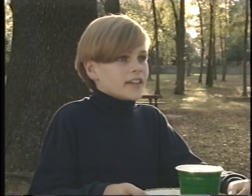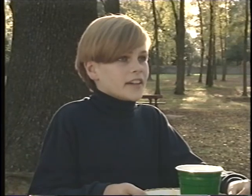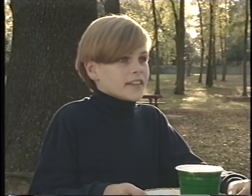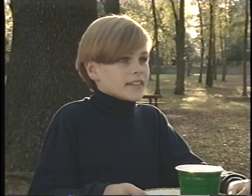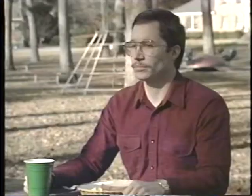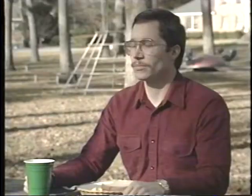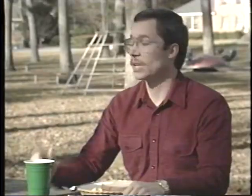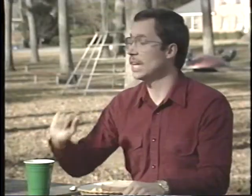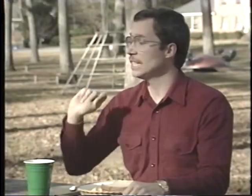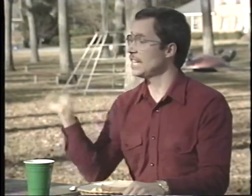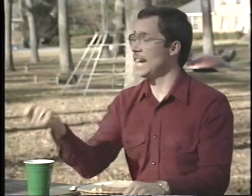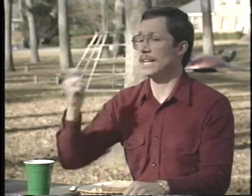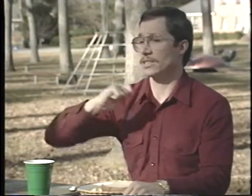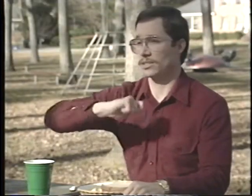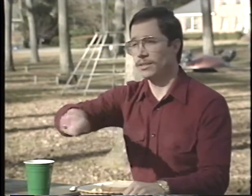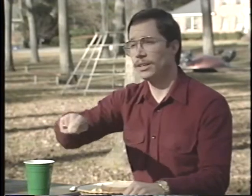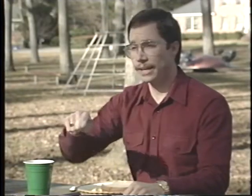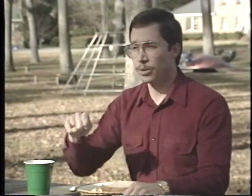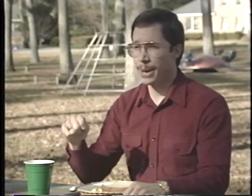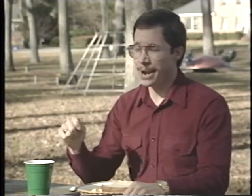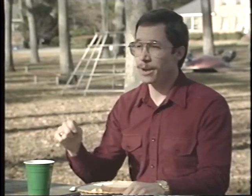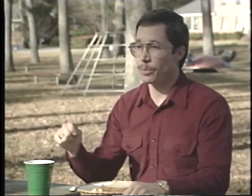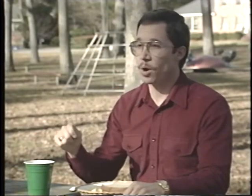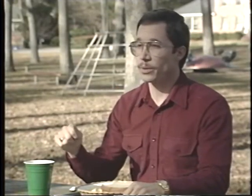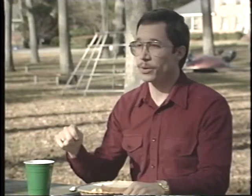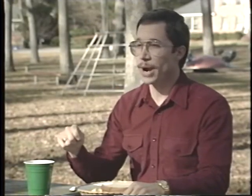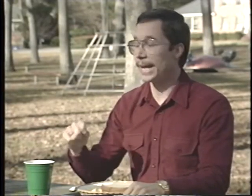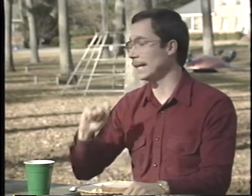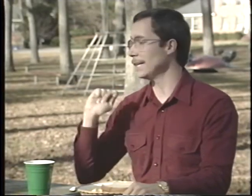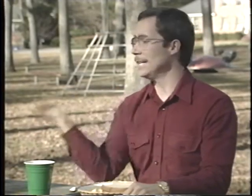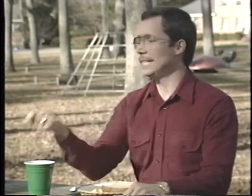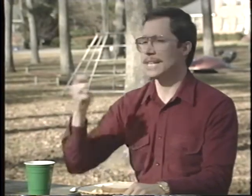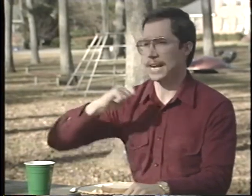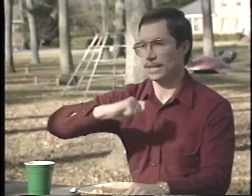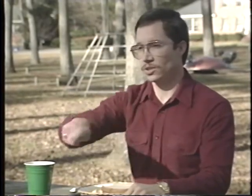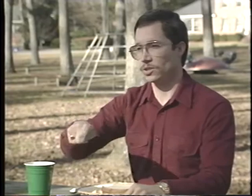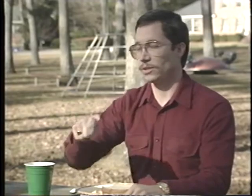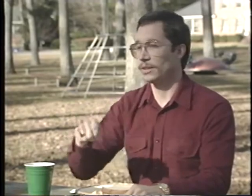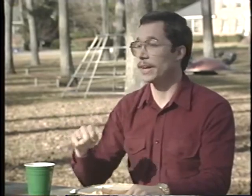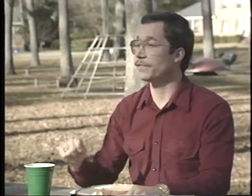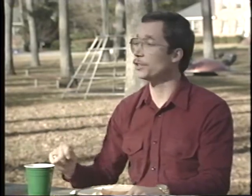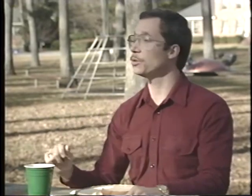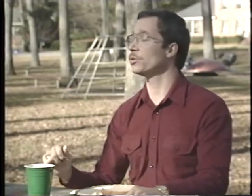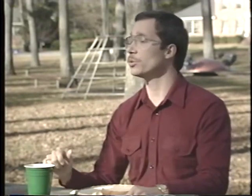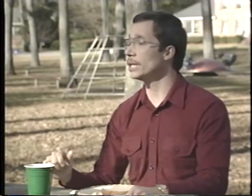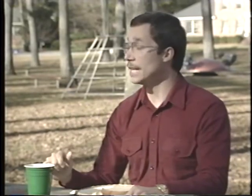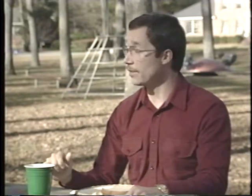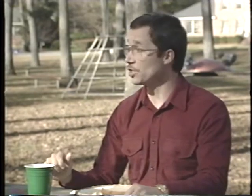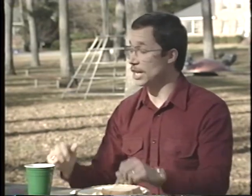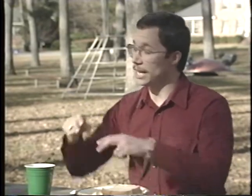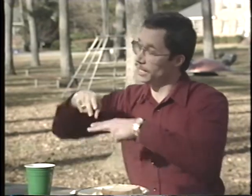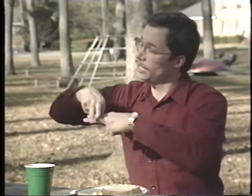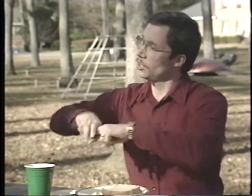tennis? Tennis, like you're batting a ball with a racket. Tennis. And for you, Julie, another sign,